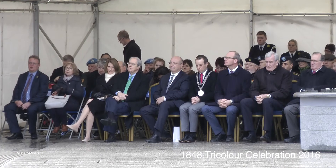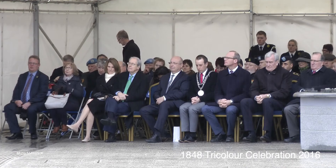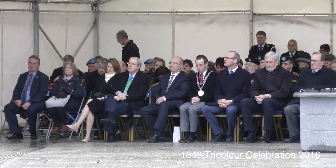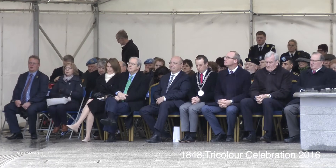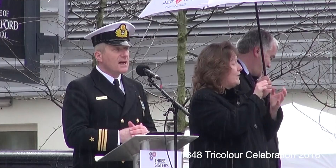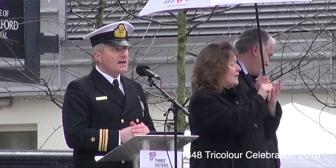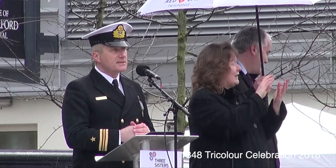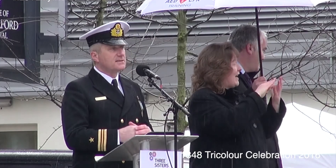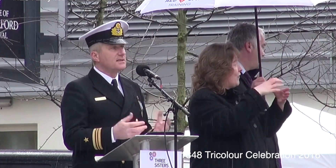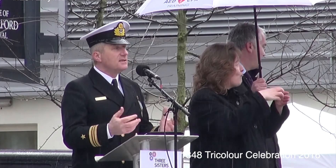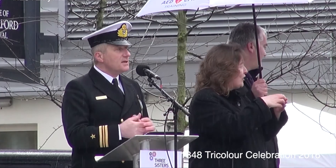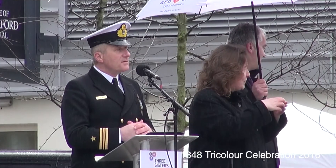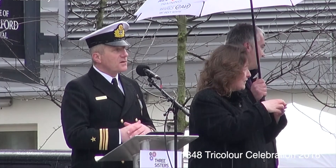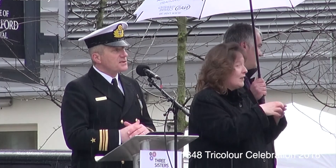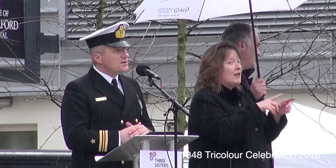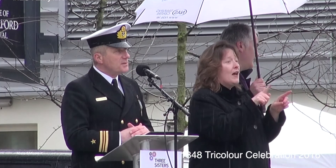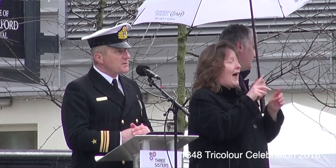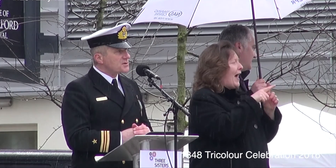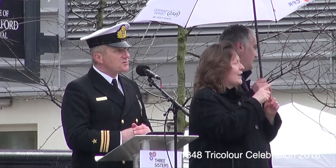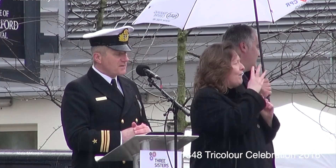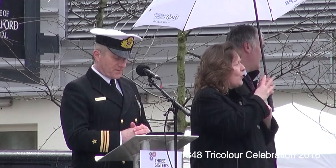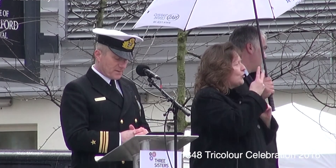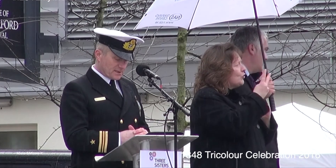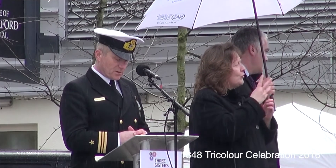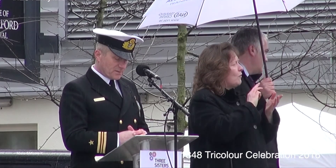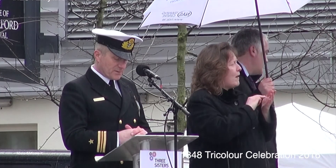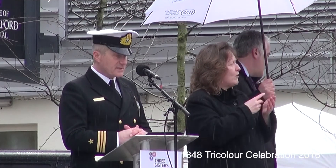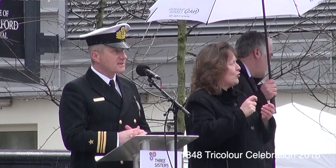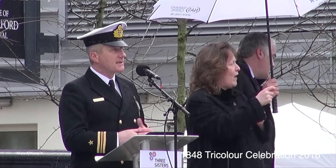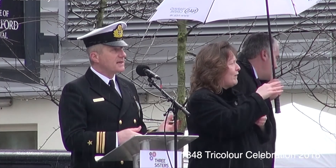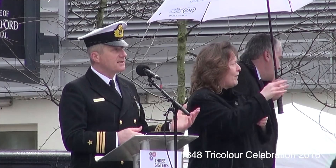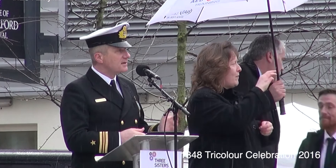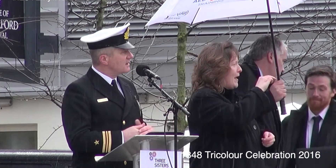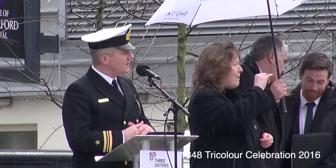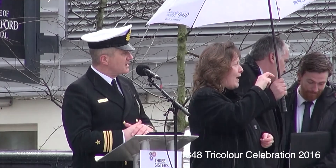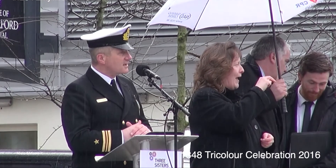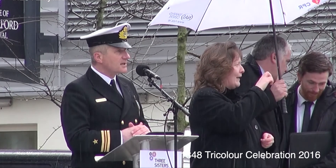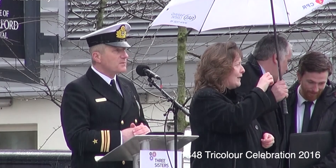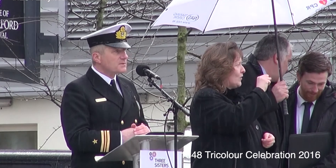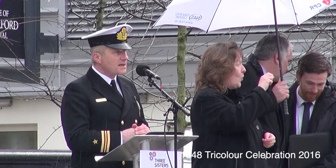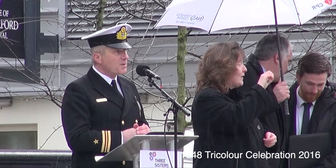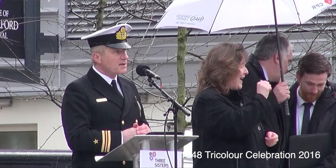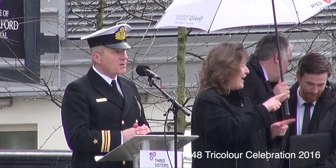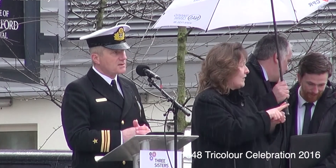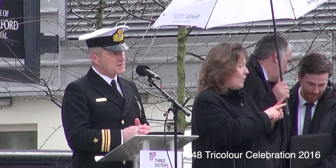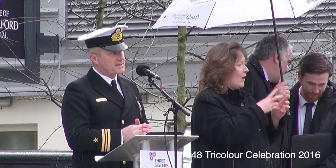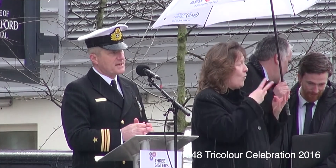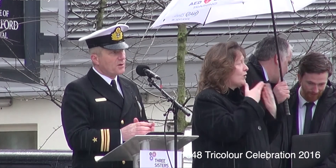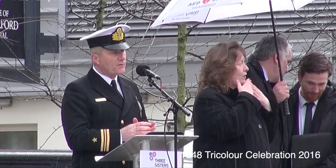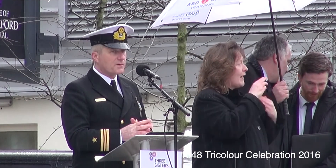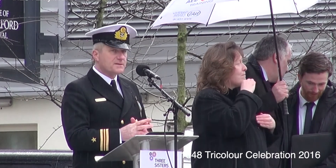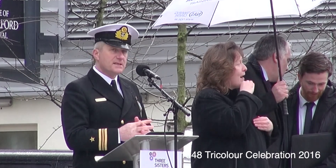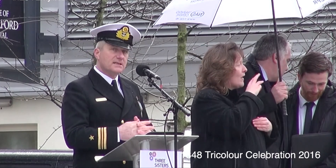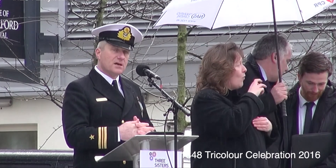69th Regiment and the 42 members who travelled from Minnesota to be with us this weekend. I would like to thank Michael Walsh,